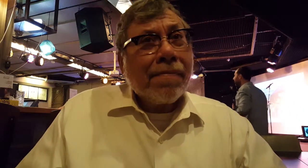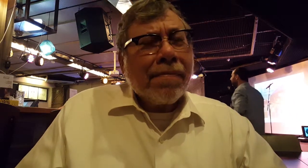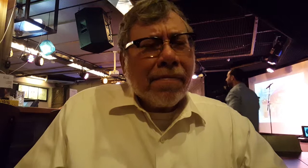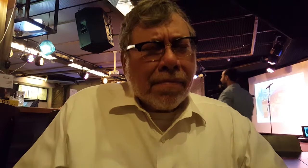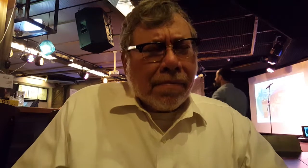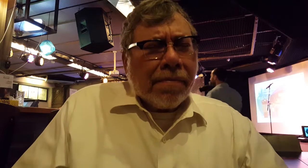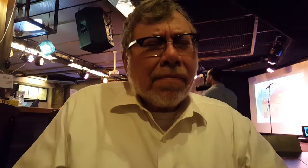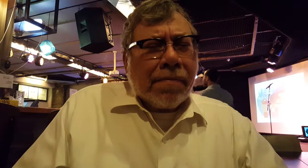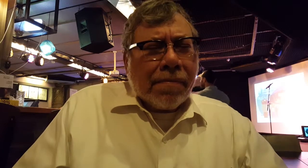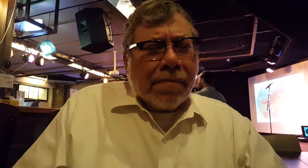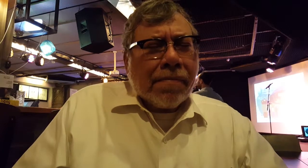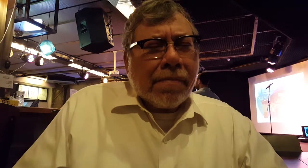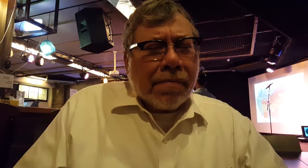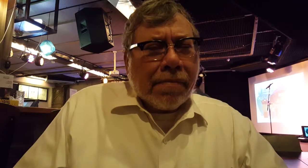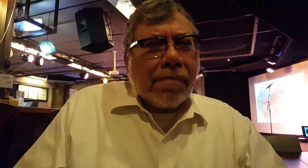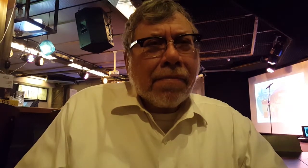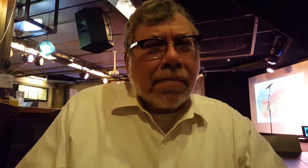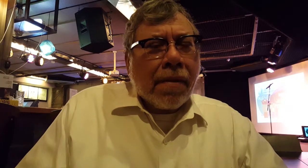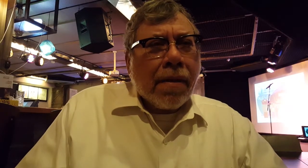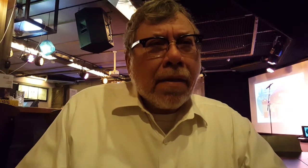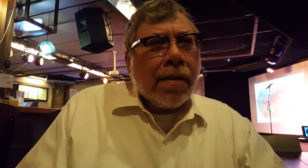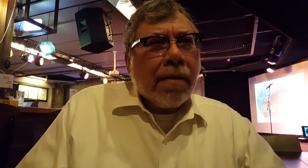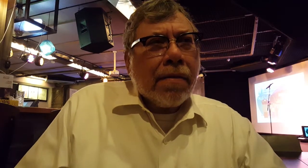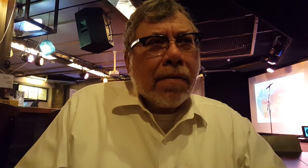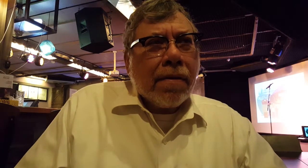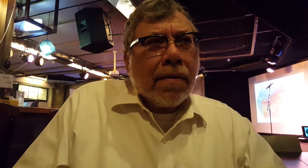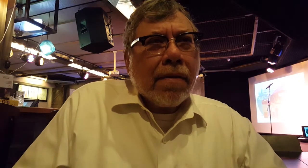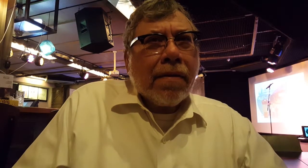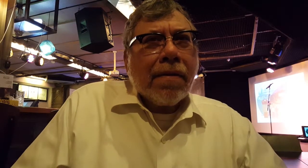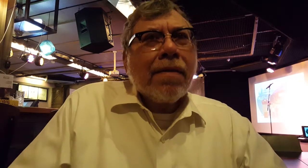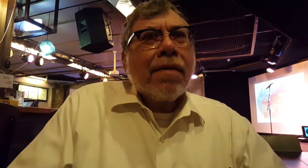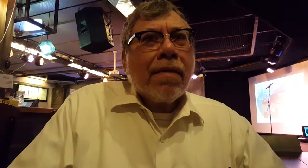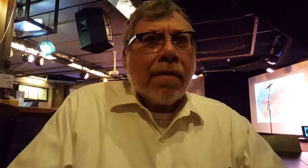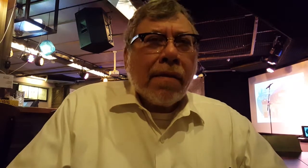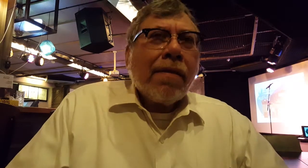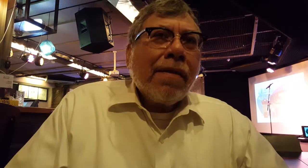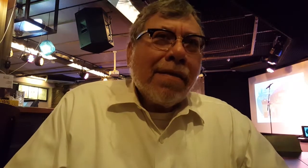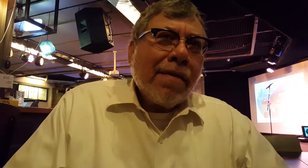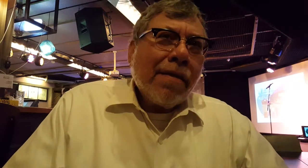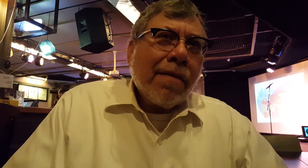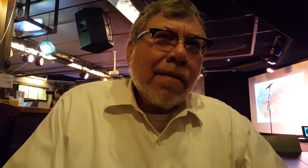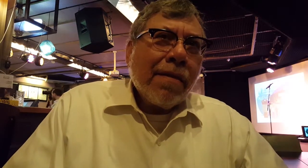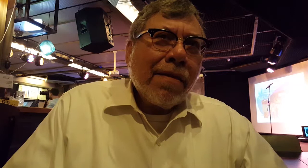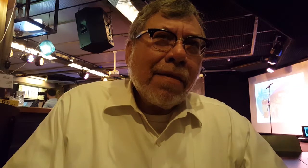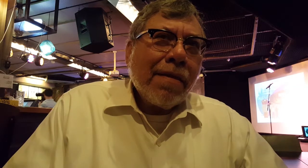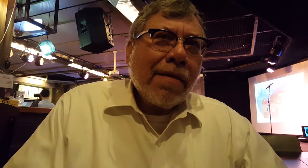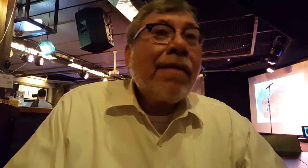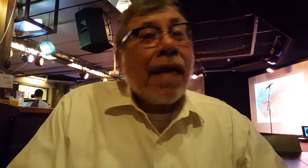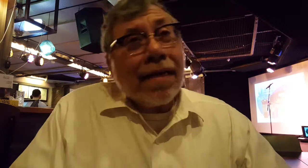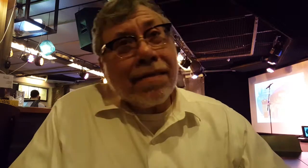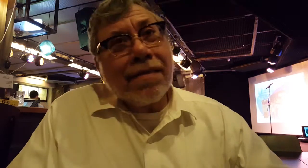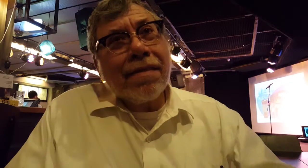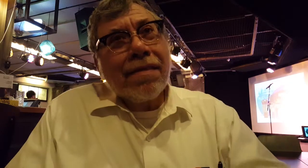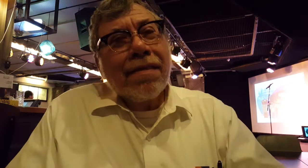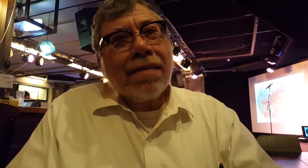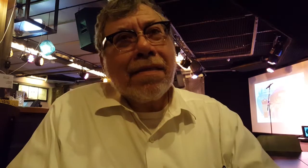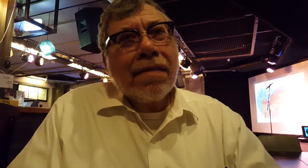with not just him but other kids of other religions, and eventually he had a bar mitzvah and everything. Yes. So maybe you